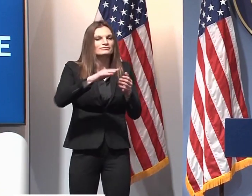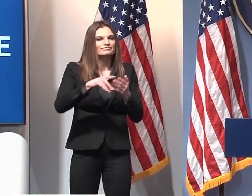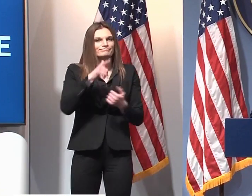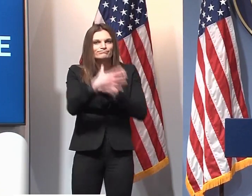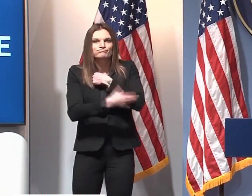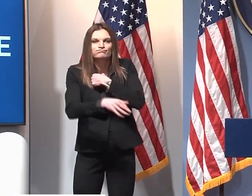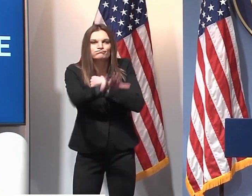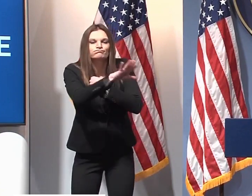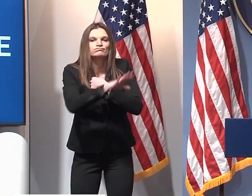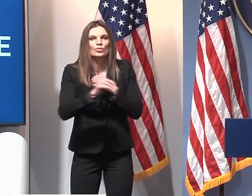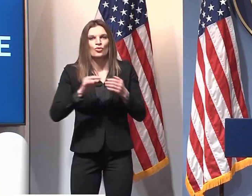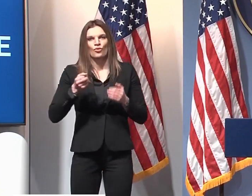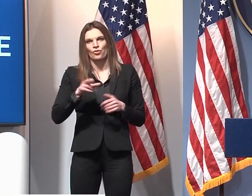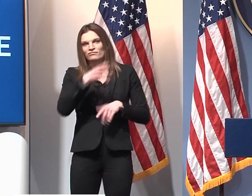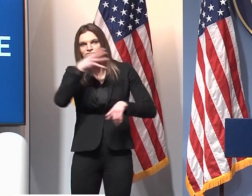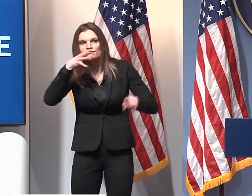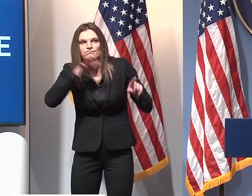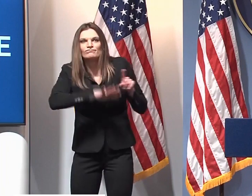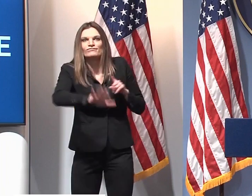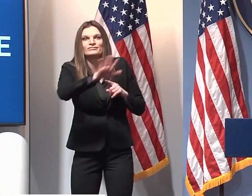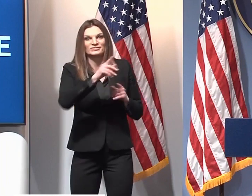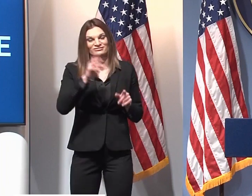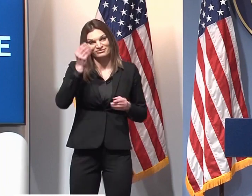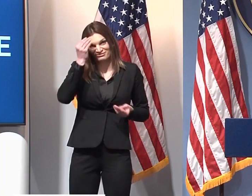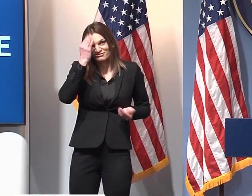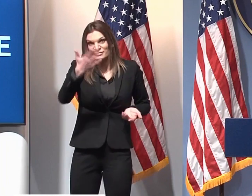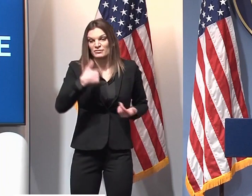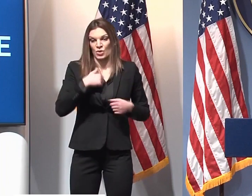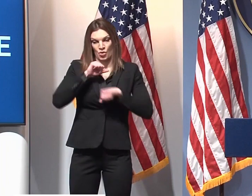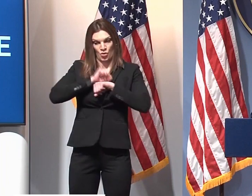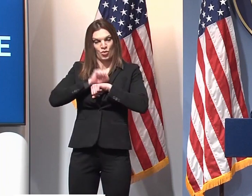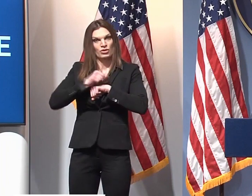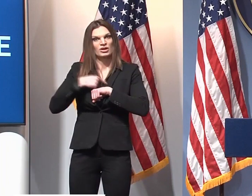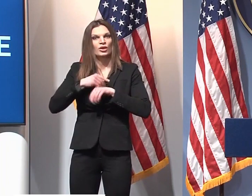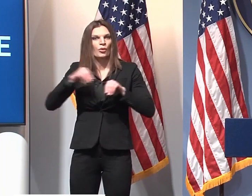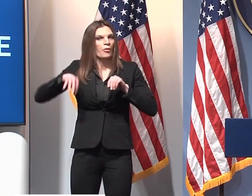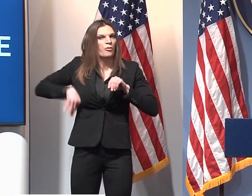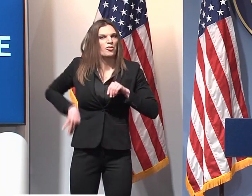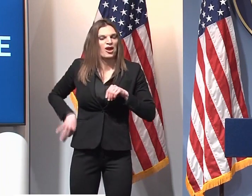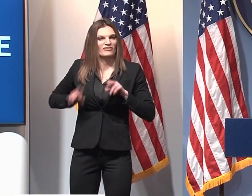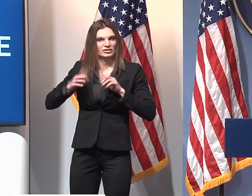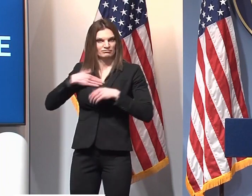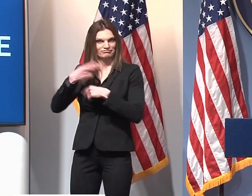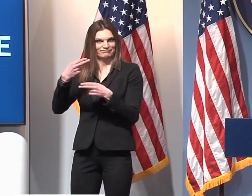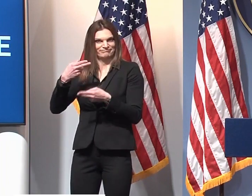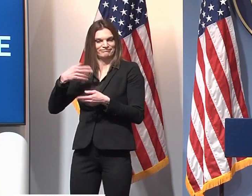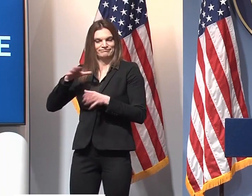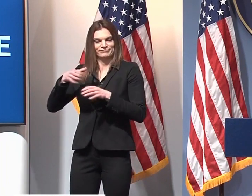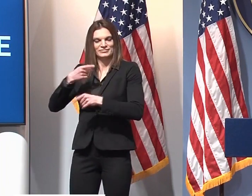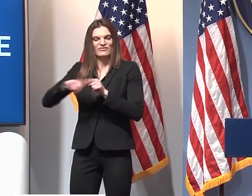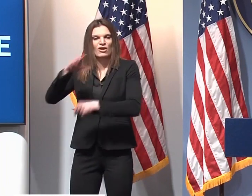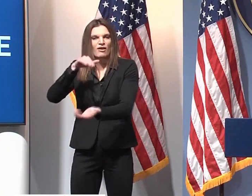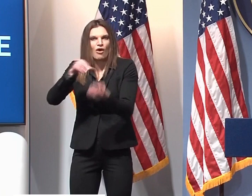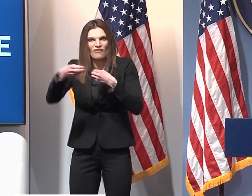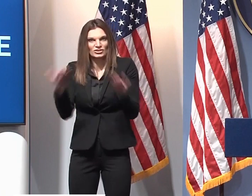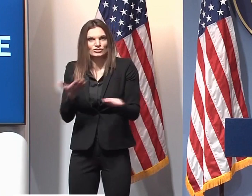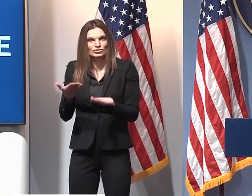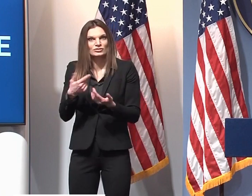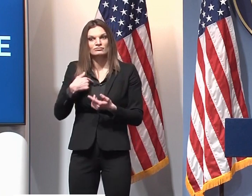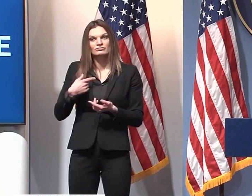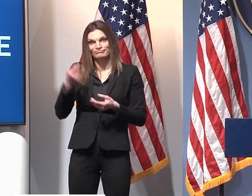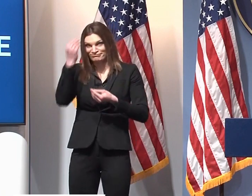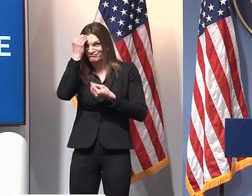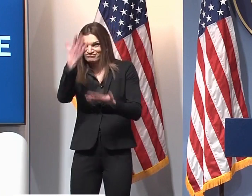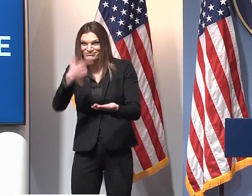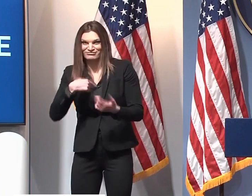communities, like those I serve every day in my nonprofit clinic, who have suffered the most hospitalizations and deaths during